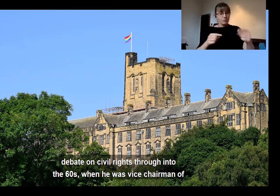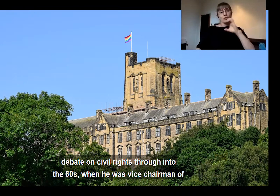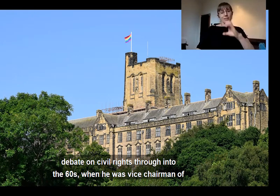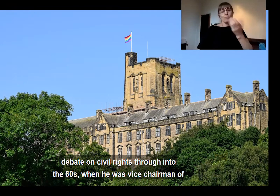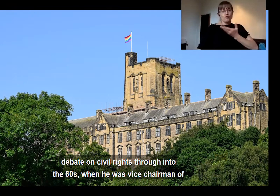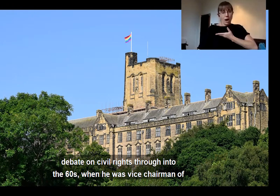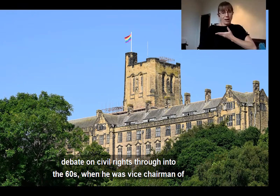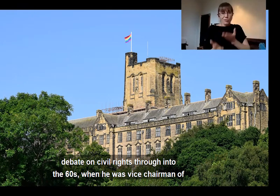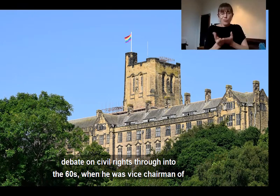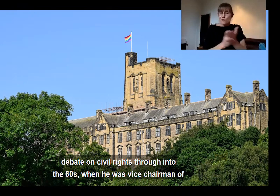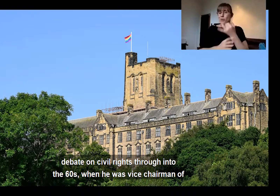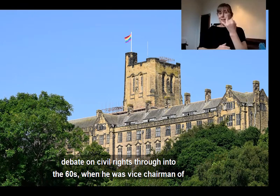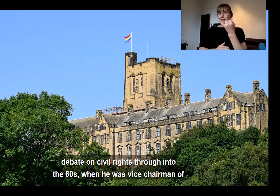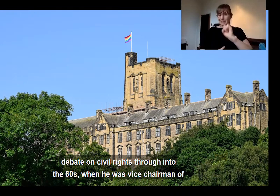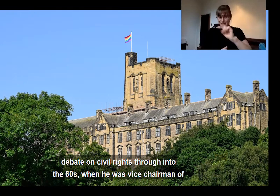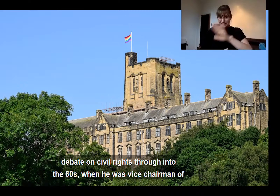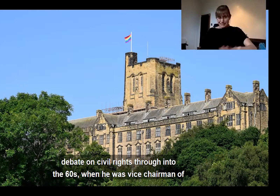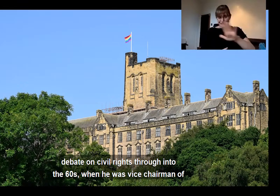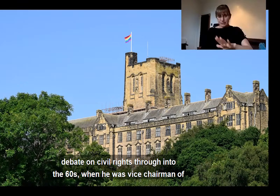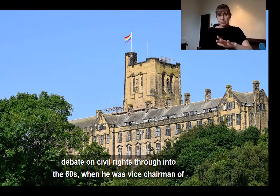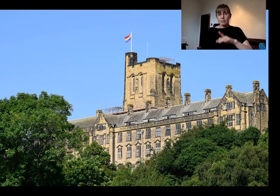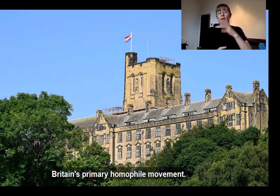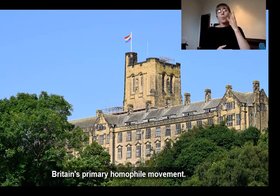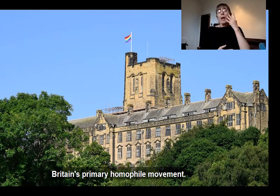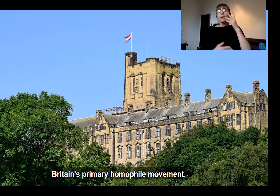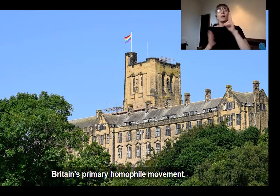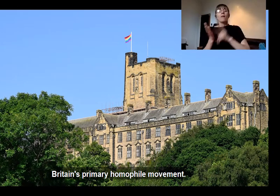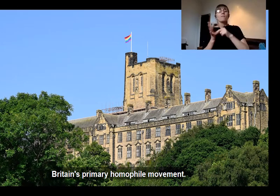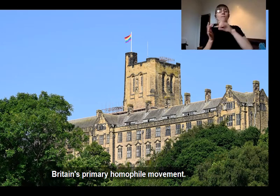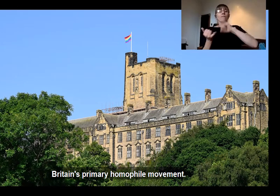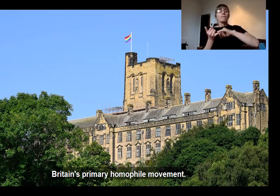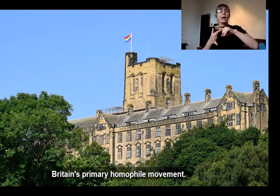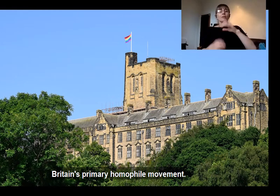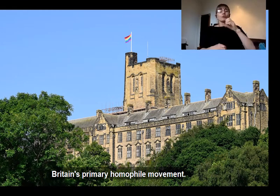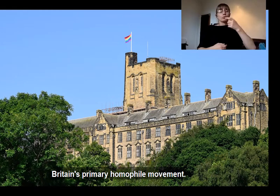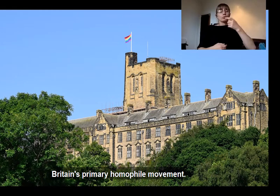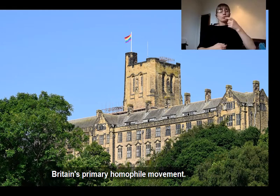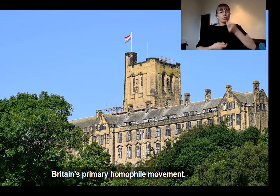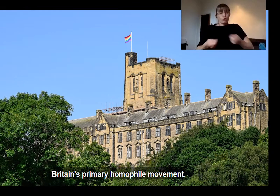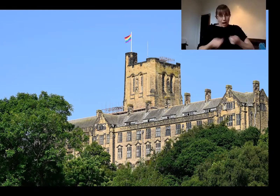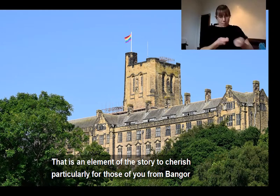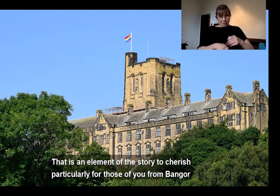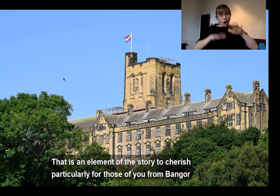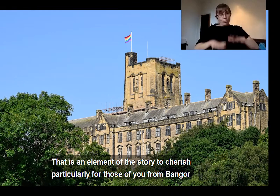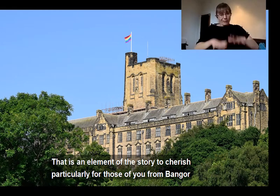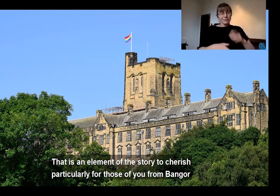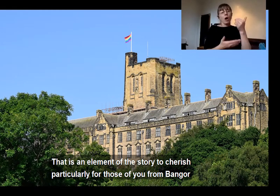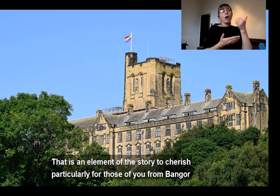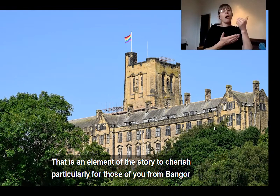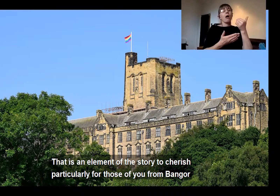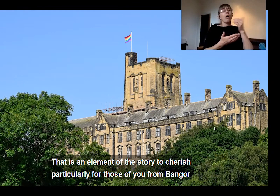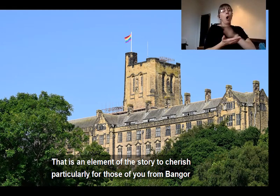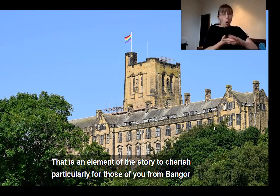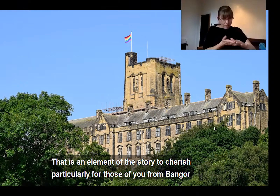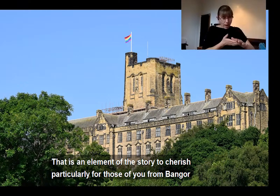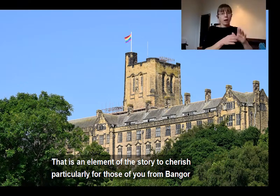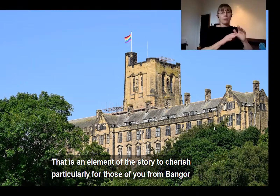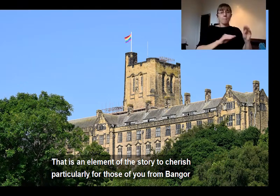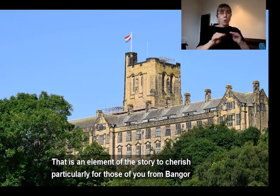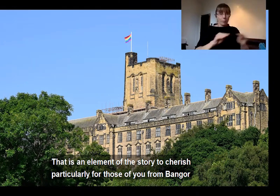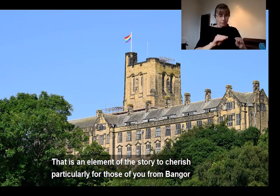into the 60s, when he was vice chairman of Britain's primary homophile movement. That is an